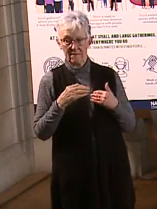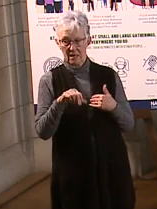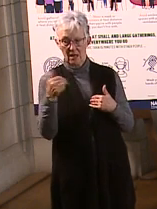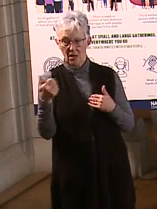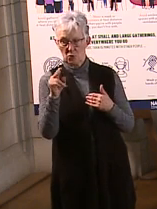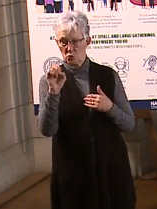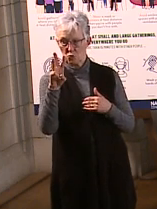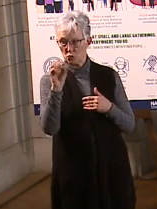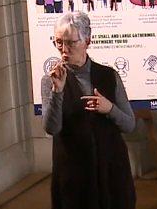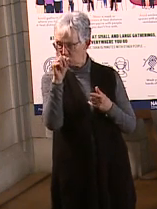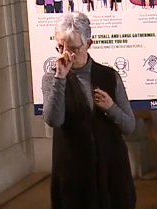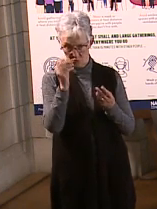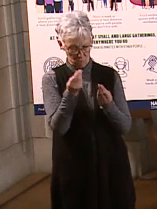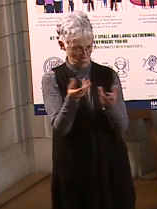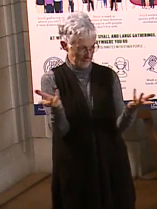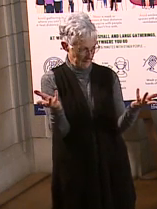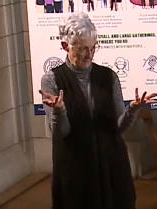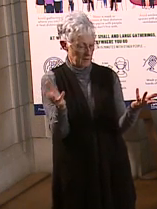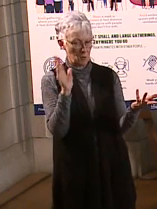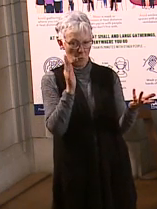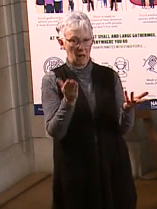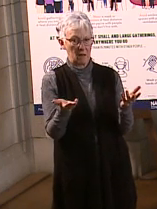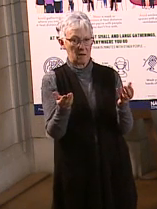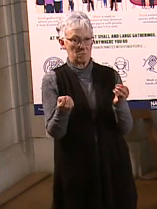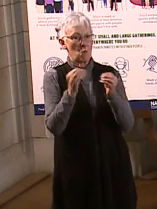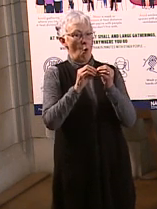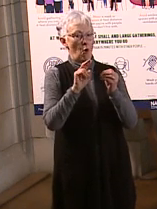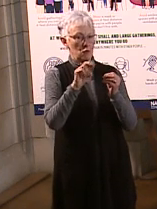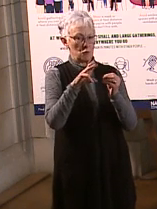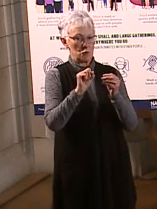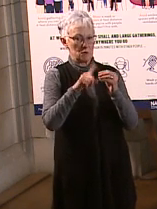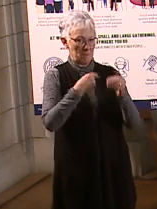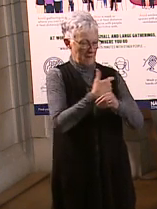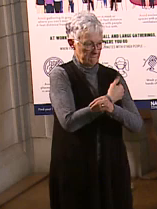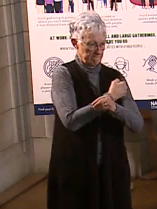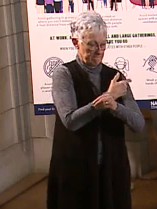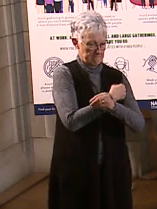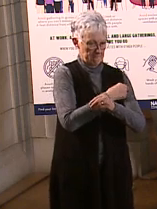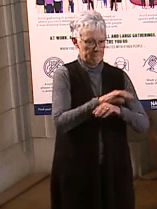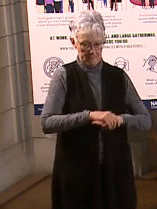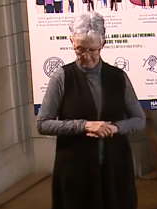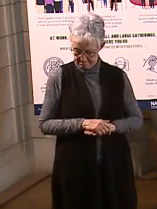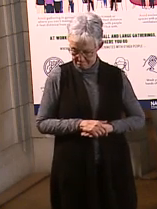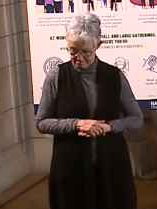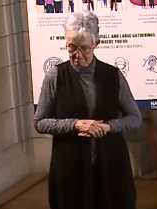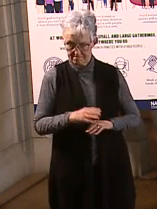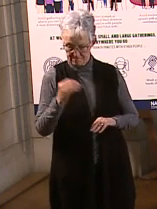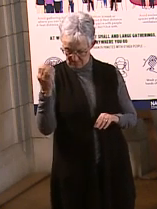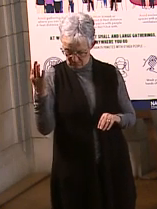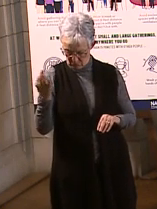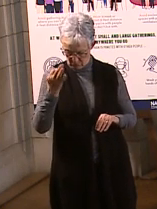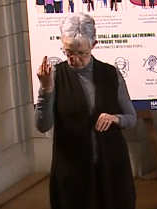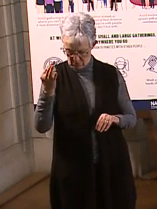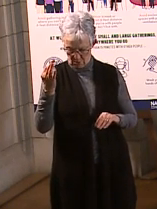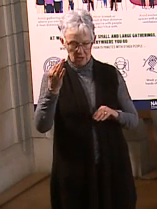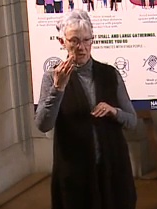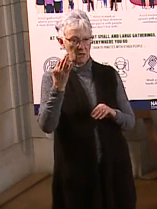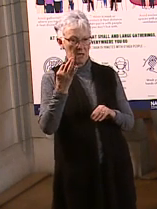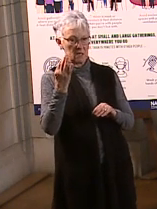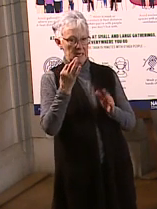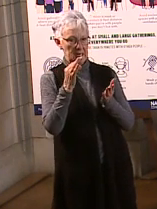bring you up to date on the vaccines. Friday, 10 a.m. Central Time, we'll have another press briefing here again in this room right here, 10 a.m. Central